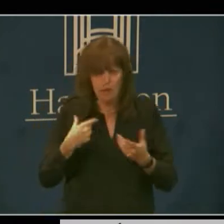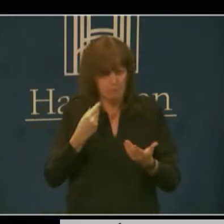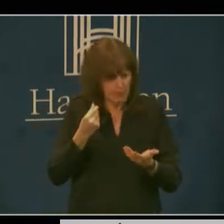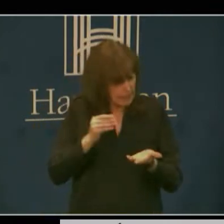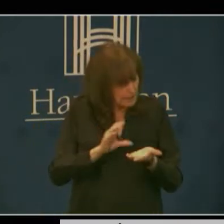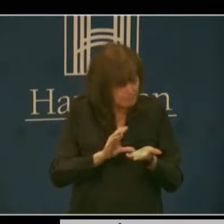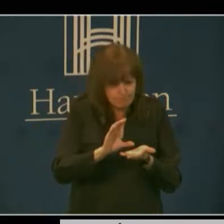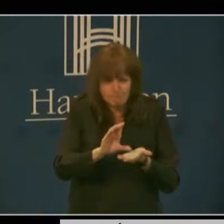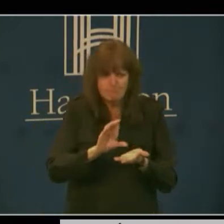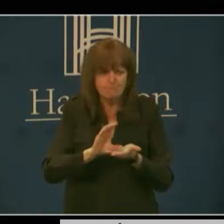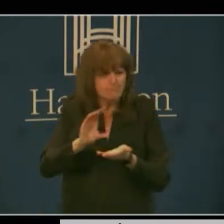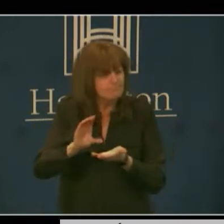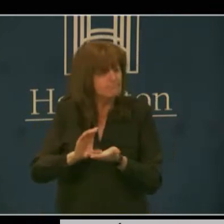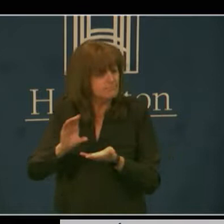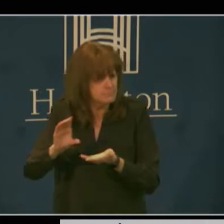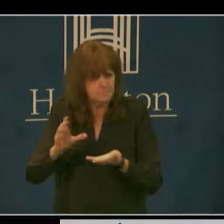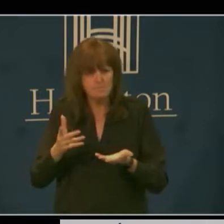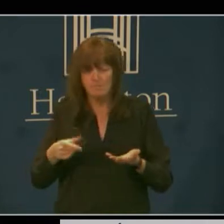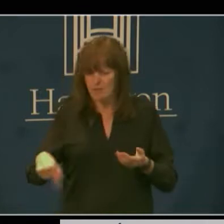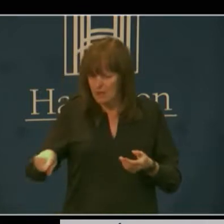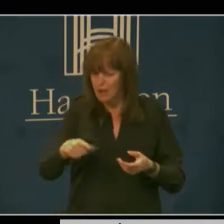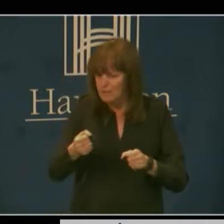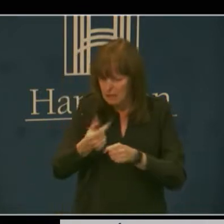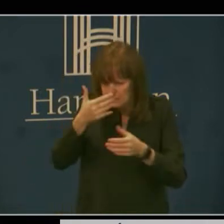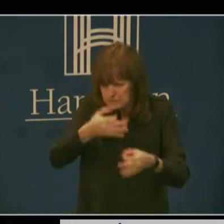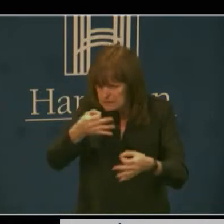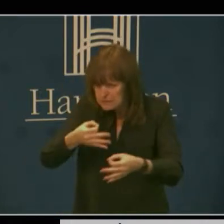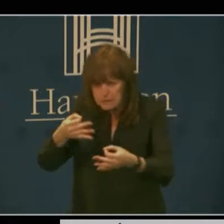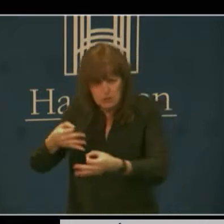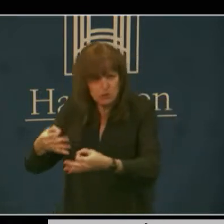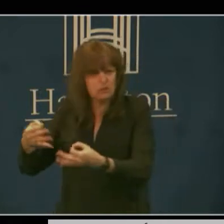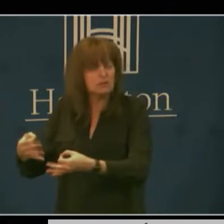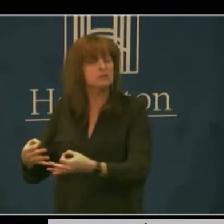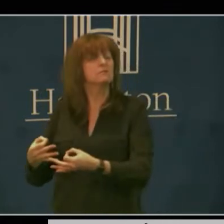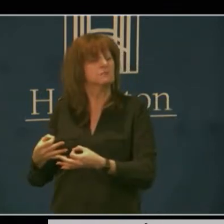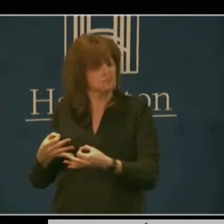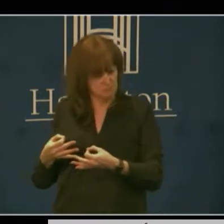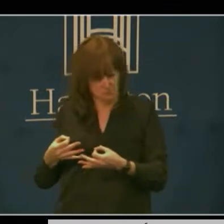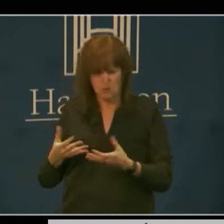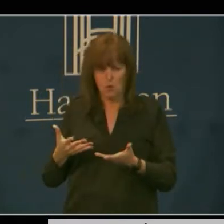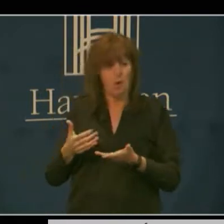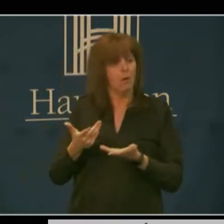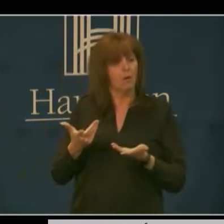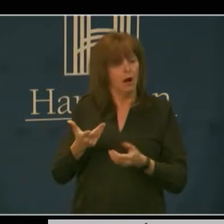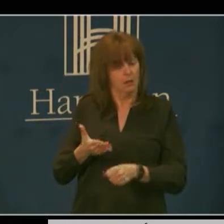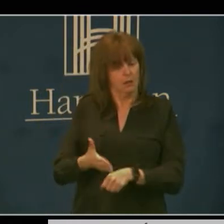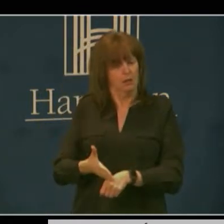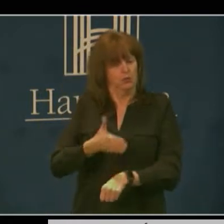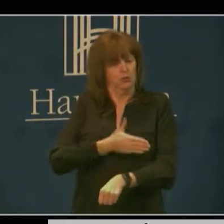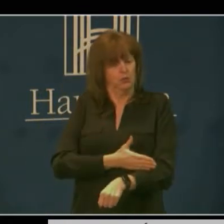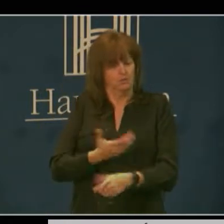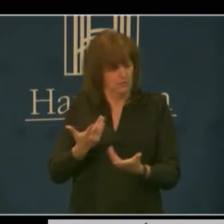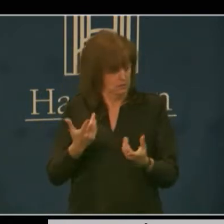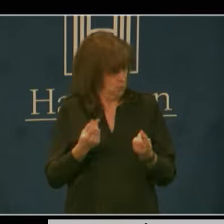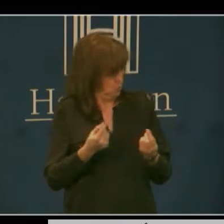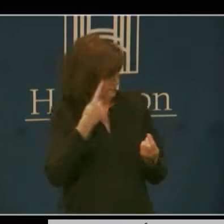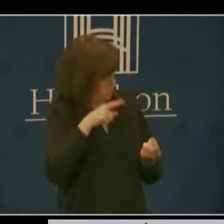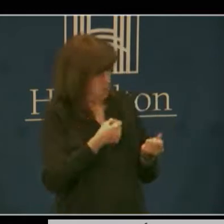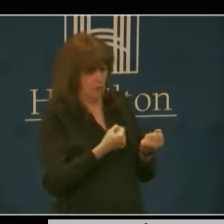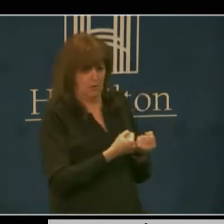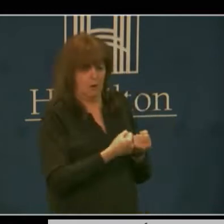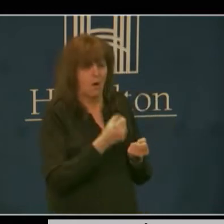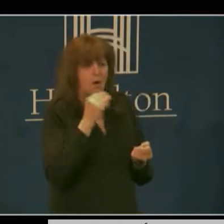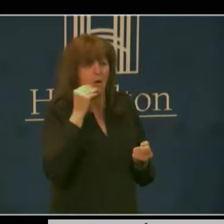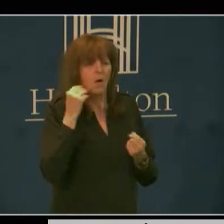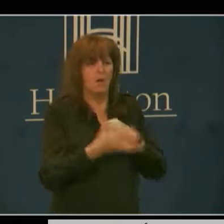of actions and taken a number of actions that will help us out. In terms of our residential care facilities, where large numbers of vulnerable people reside,